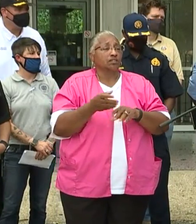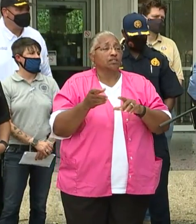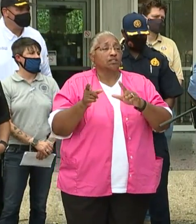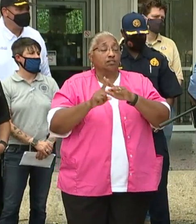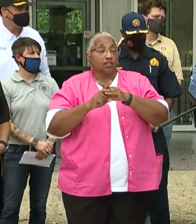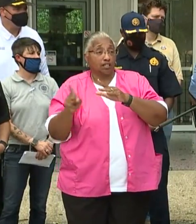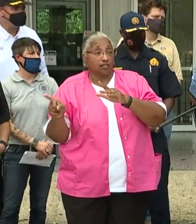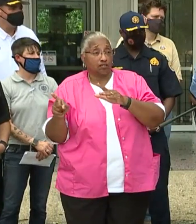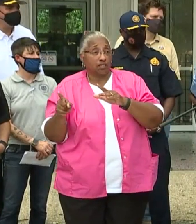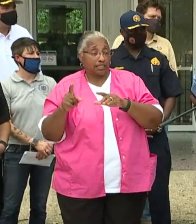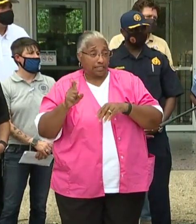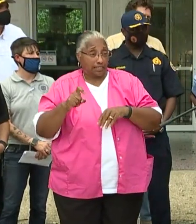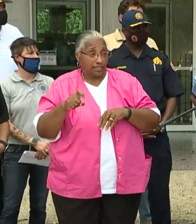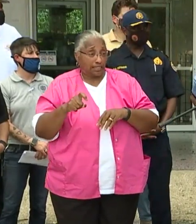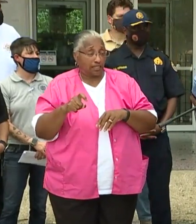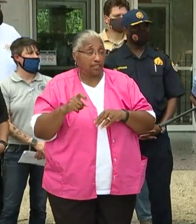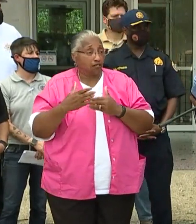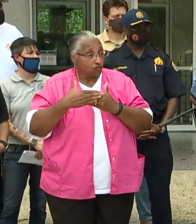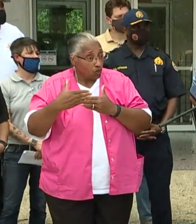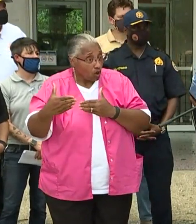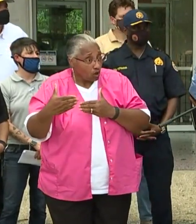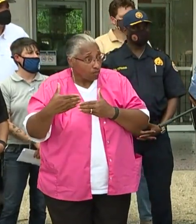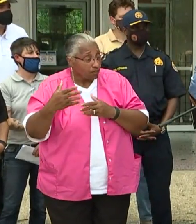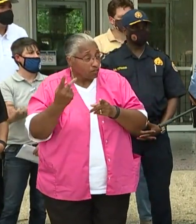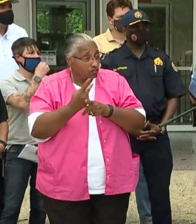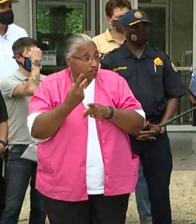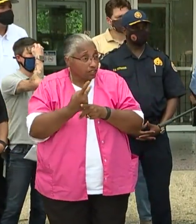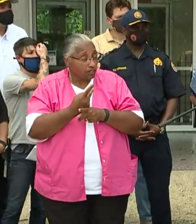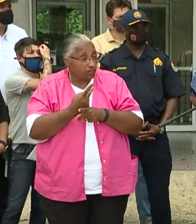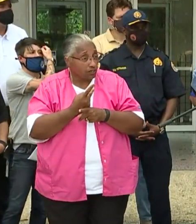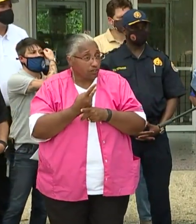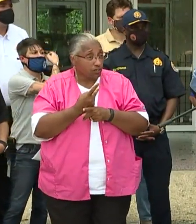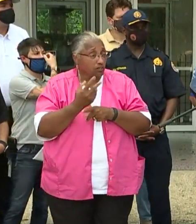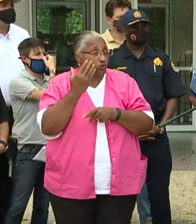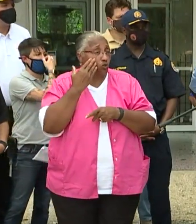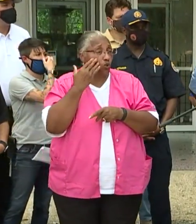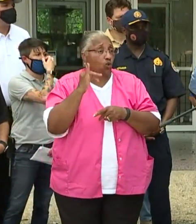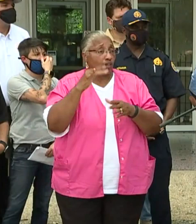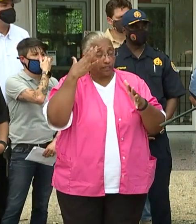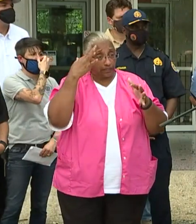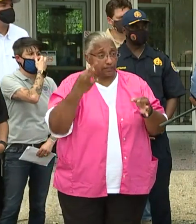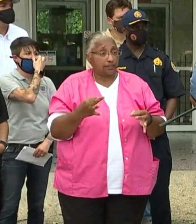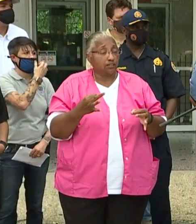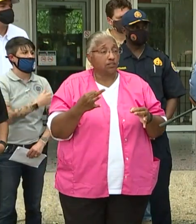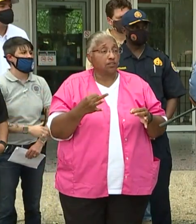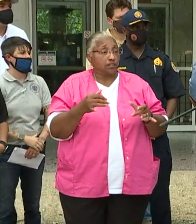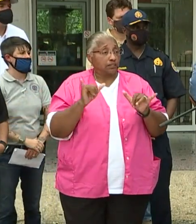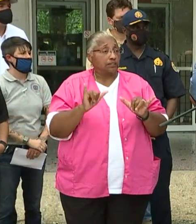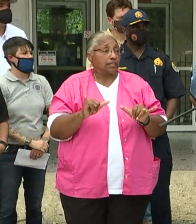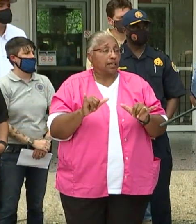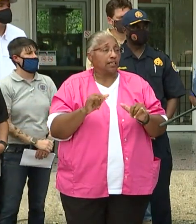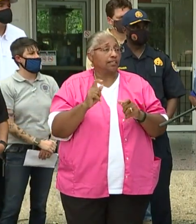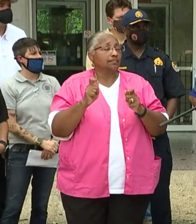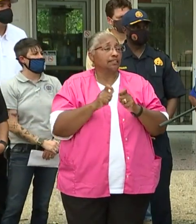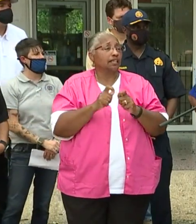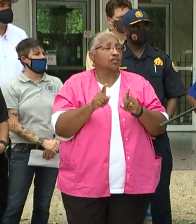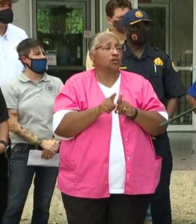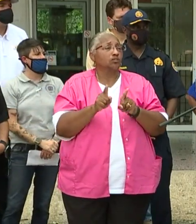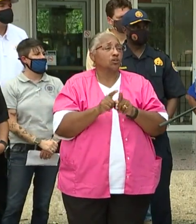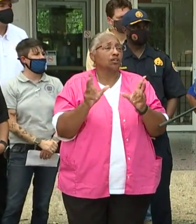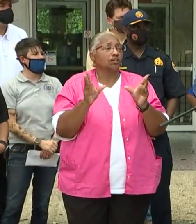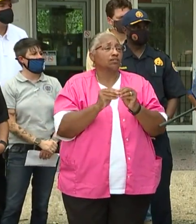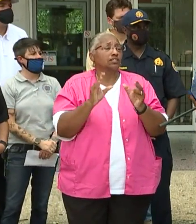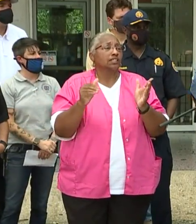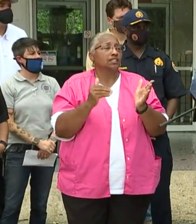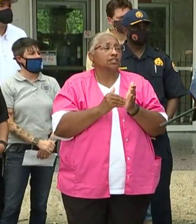As you're moving forward, what exactly are you looking at to determine, to confirm that decision? Like, what are the exact factors? And is the convention center,